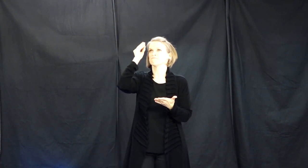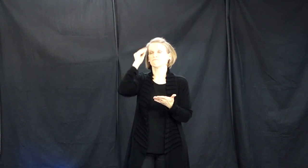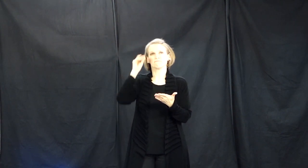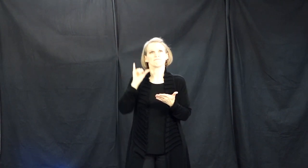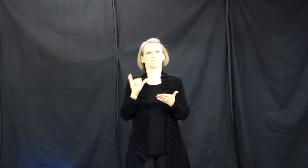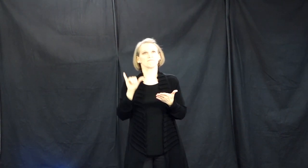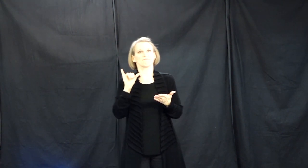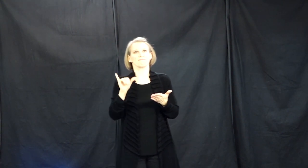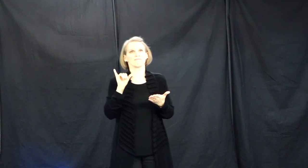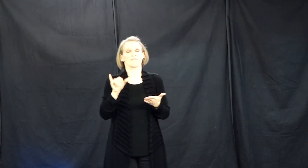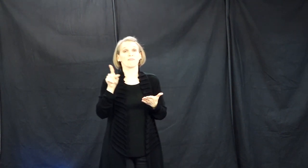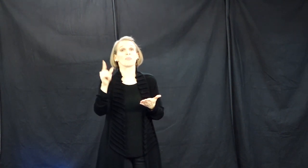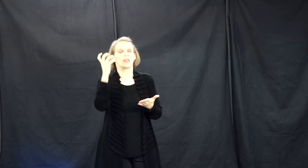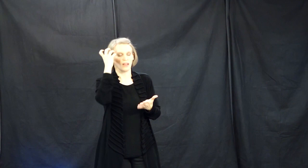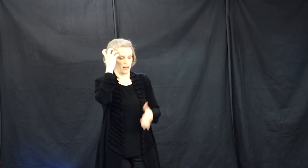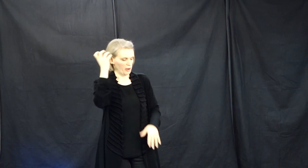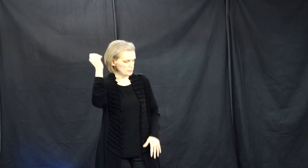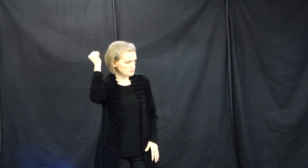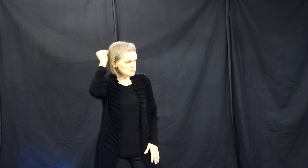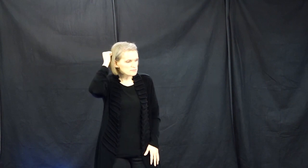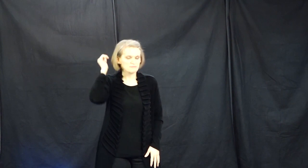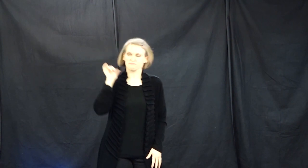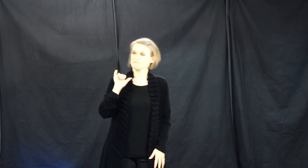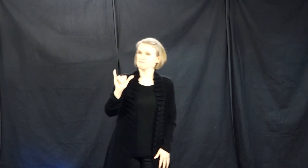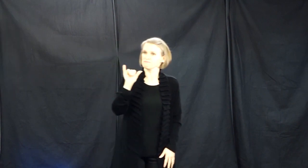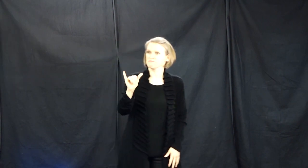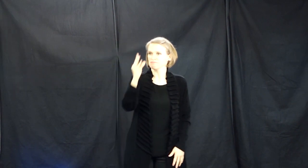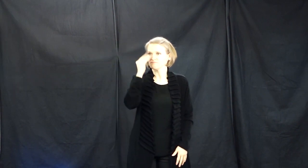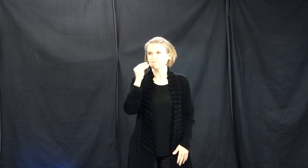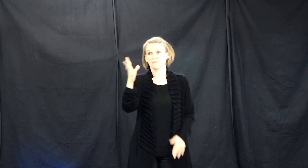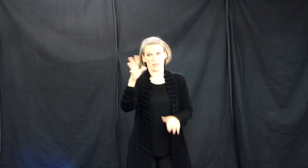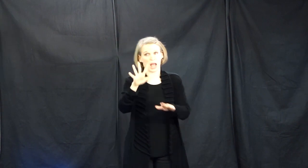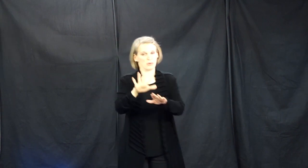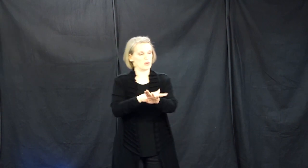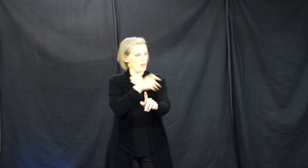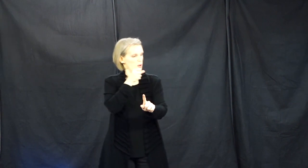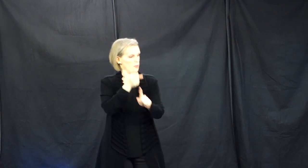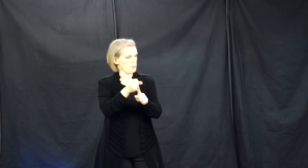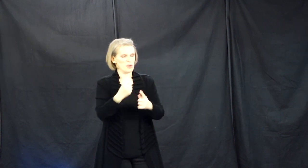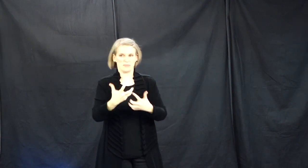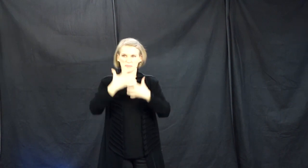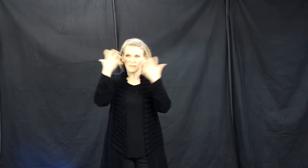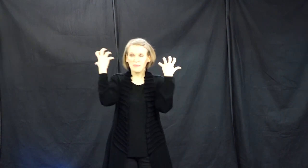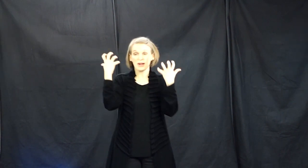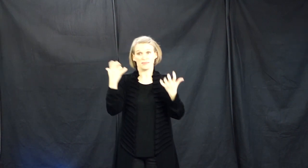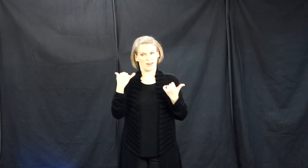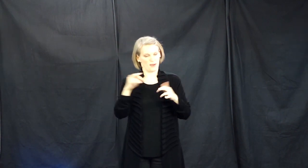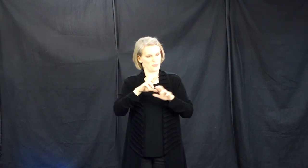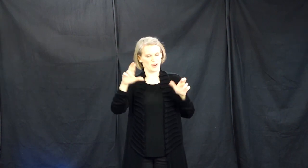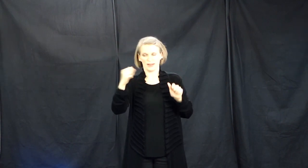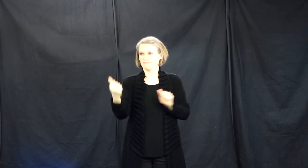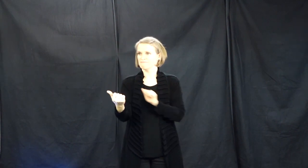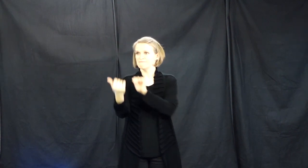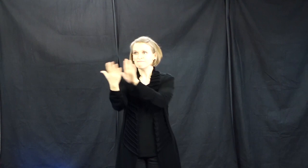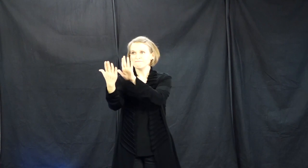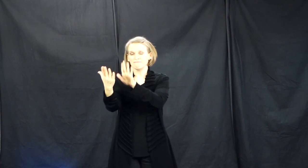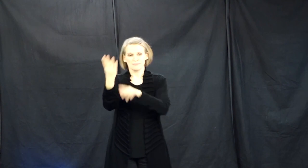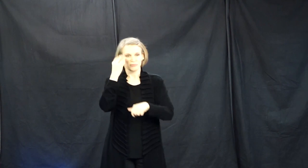Dear Alexander, I am slow to anger, but I toe the line as I reckon with